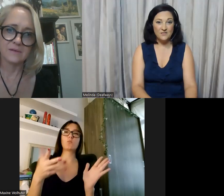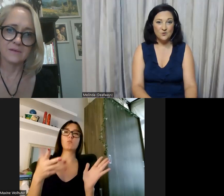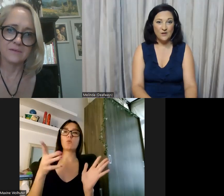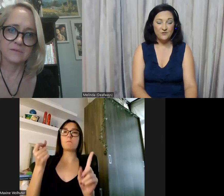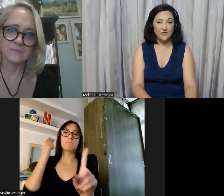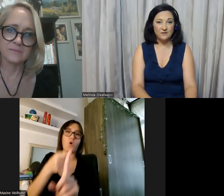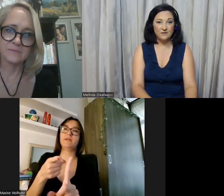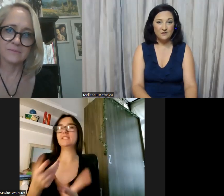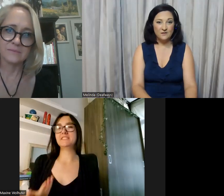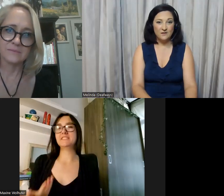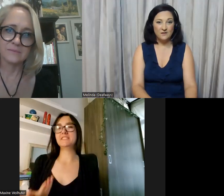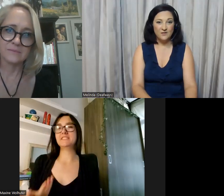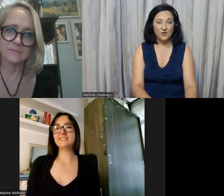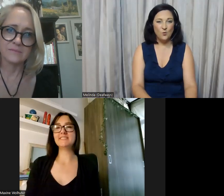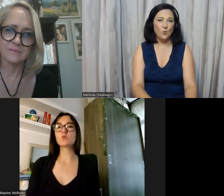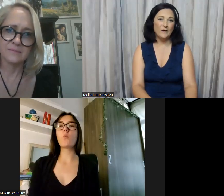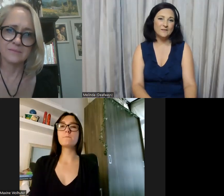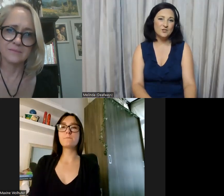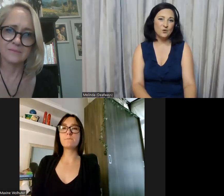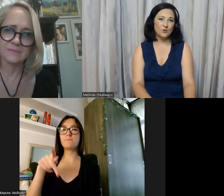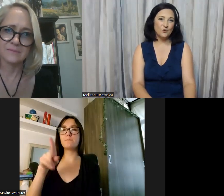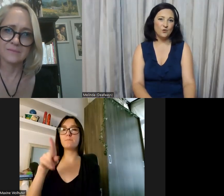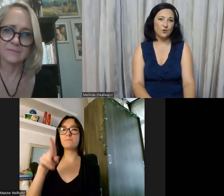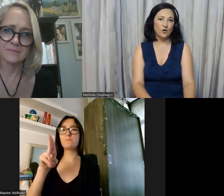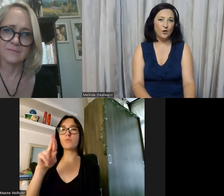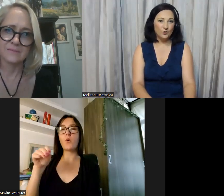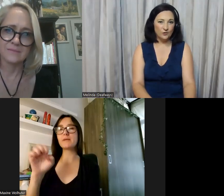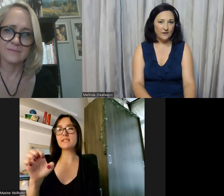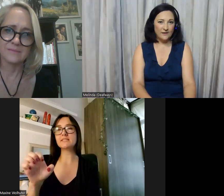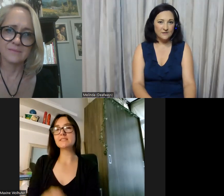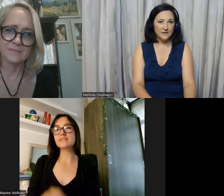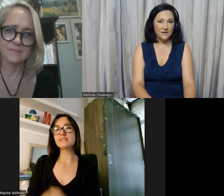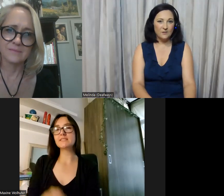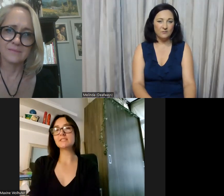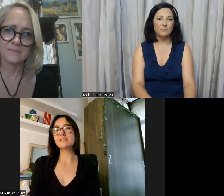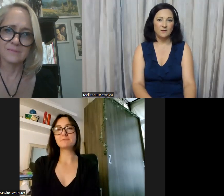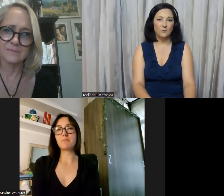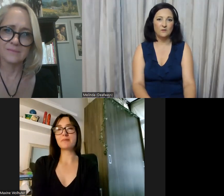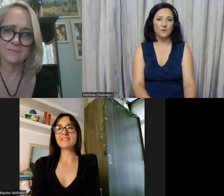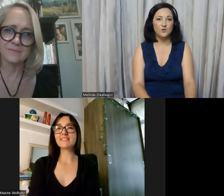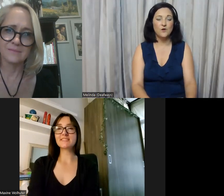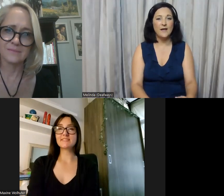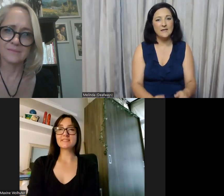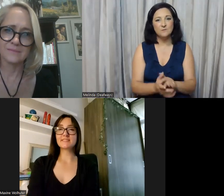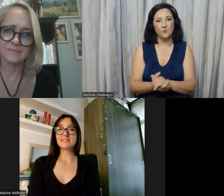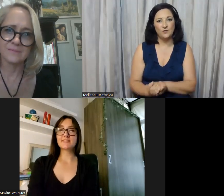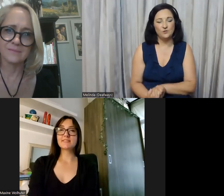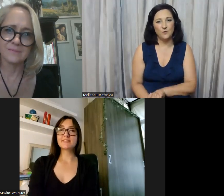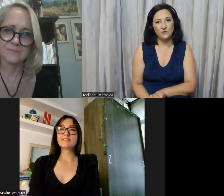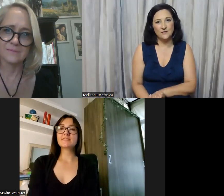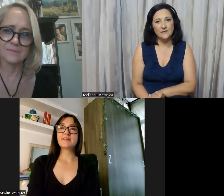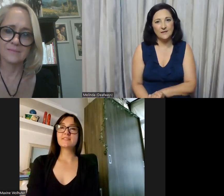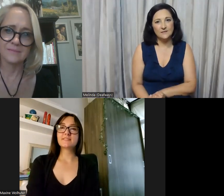I was just wondering, you know, what is your goal, and what was your aim